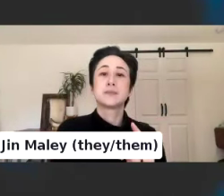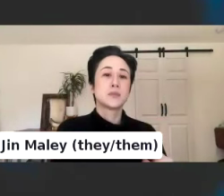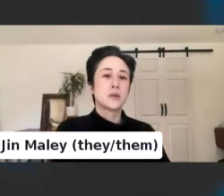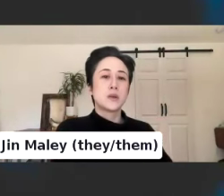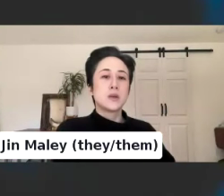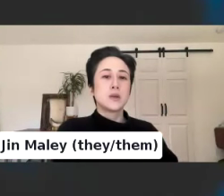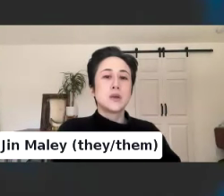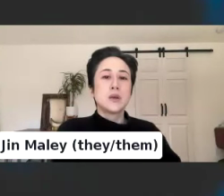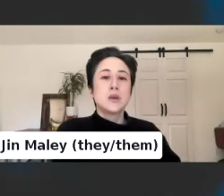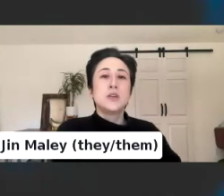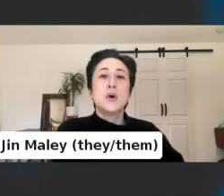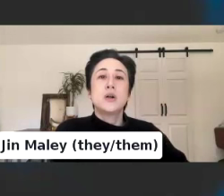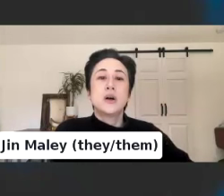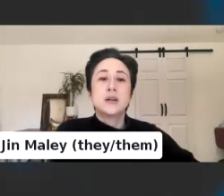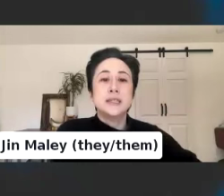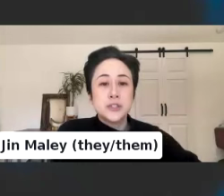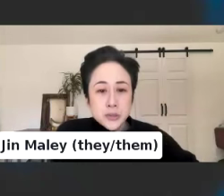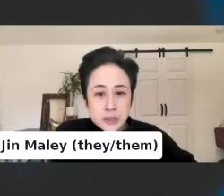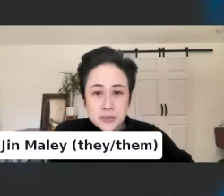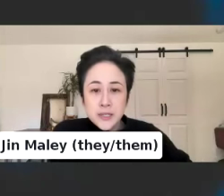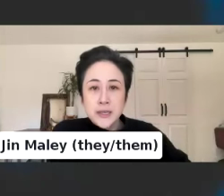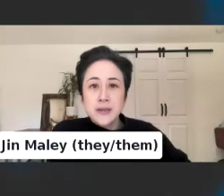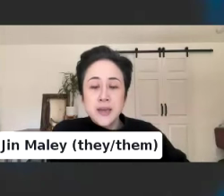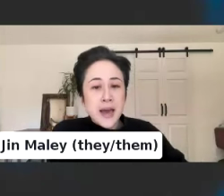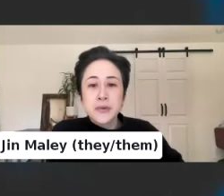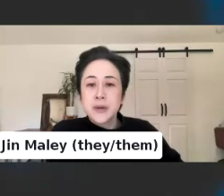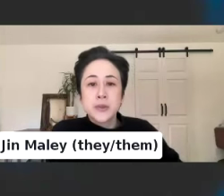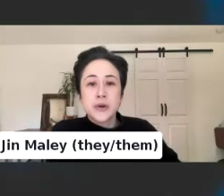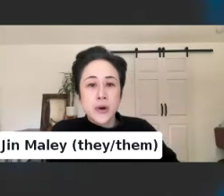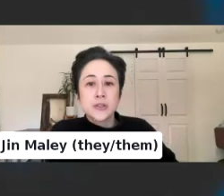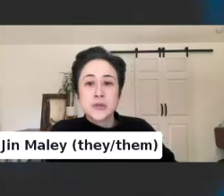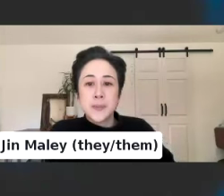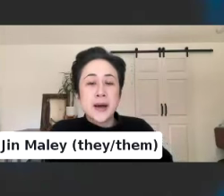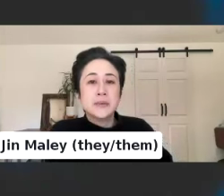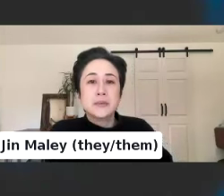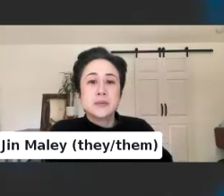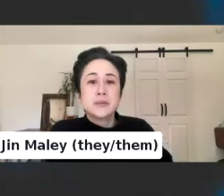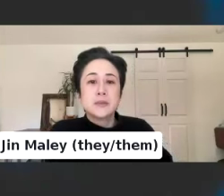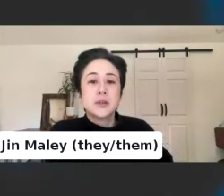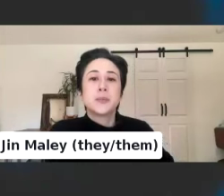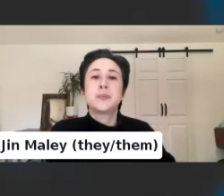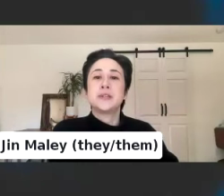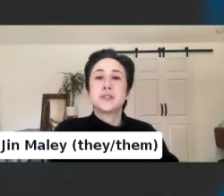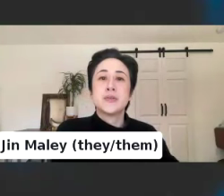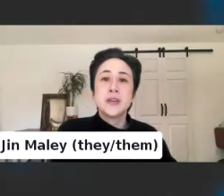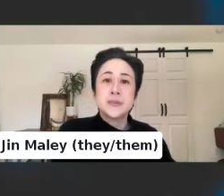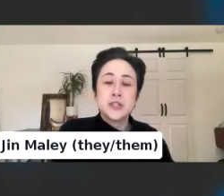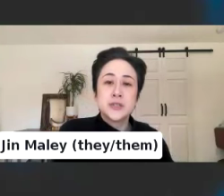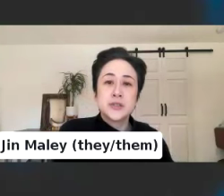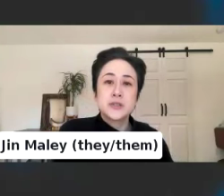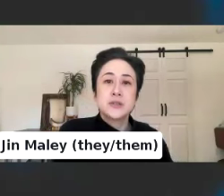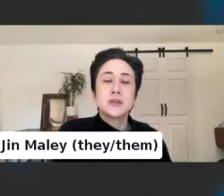Okay. You all are intuitively gathering what the cards are about based on